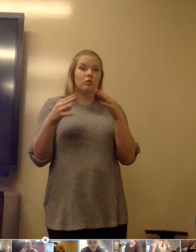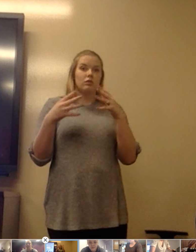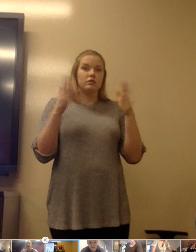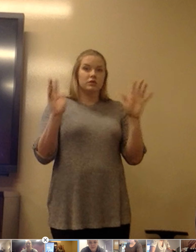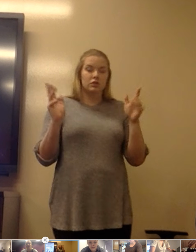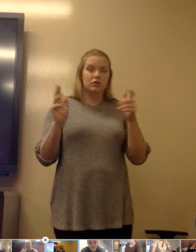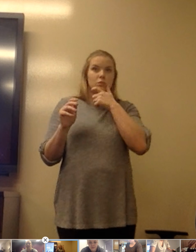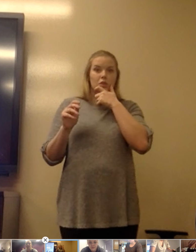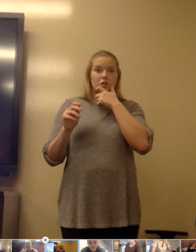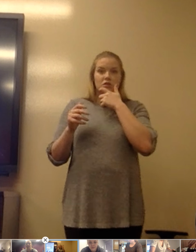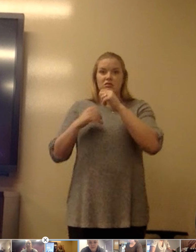was best.